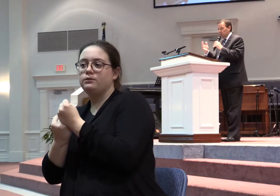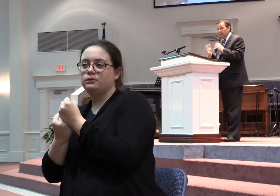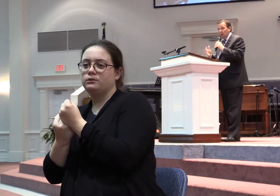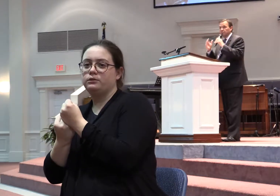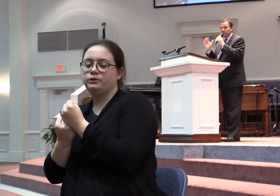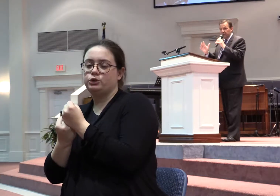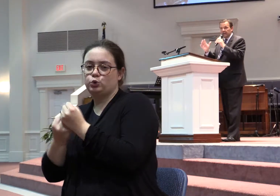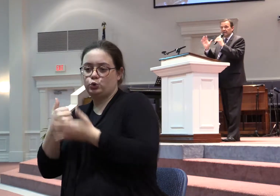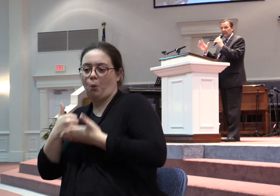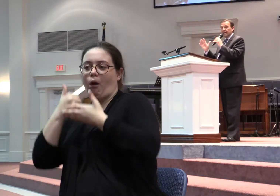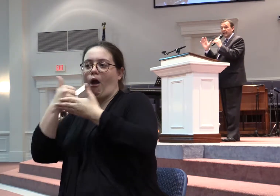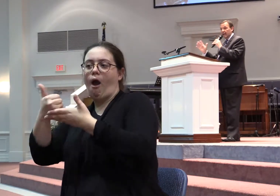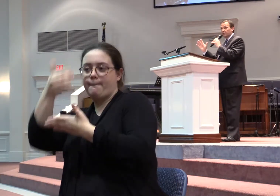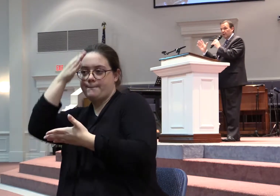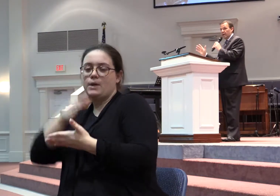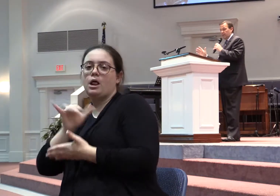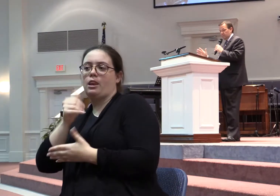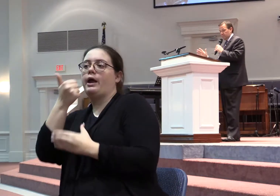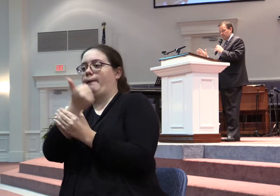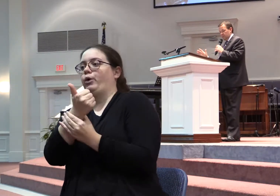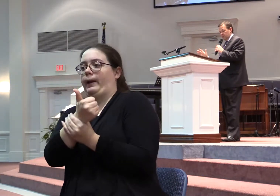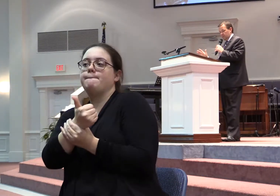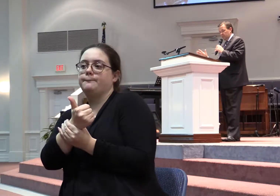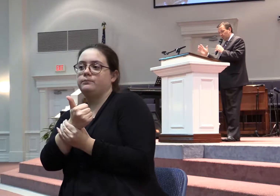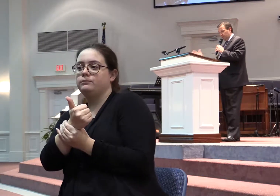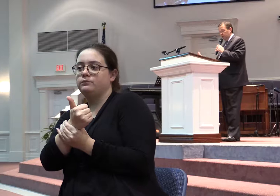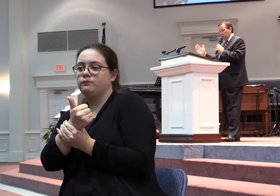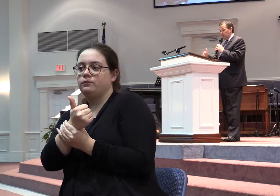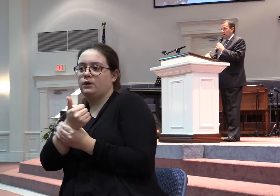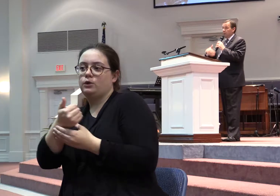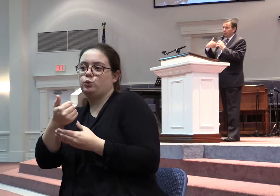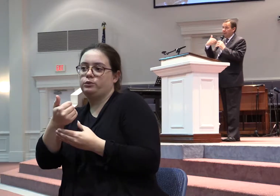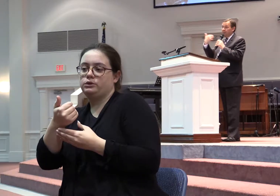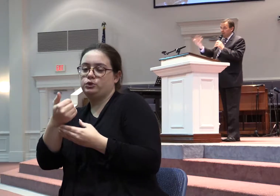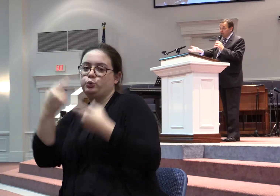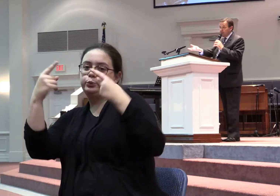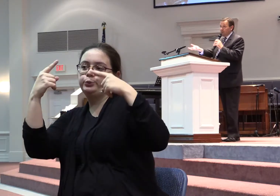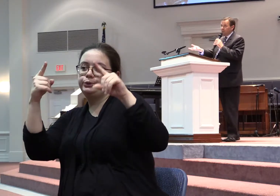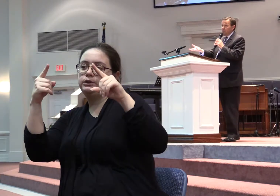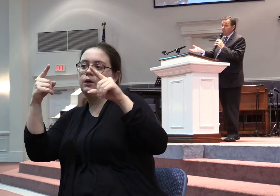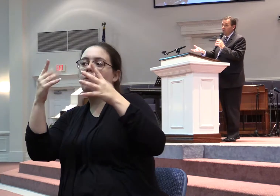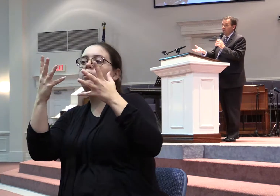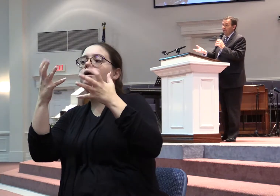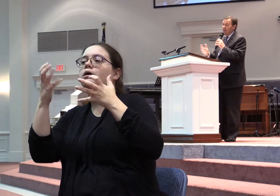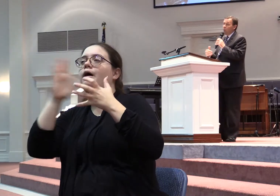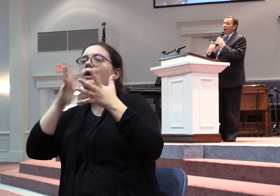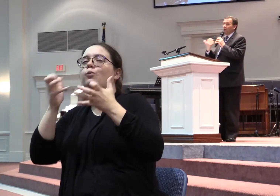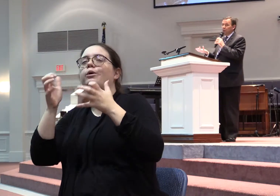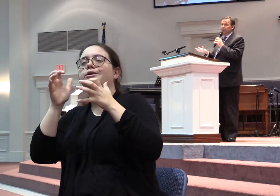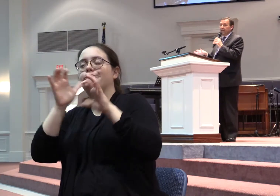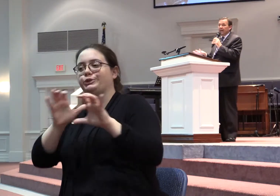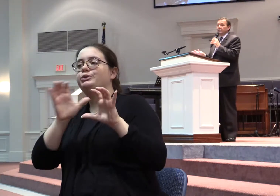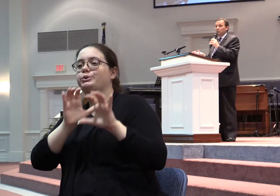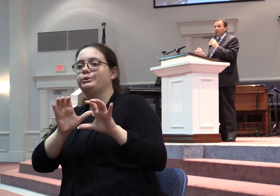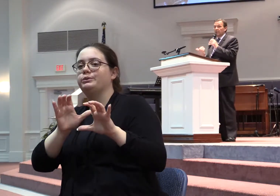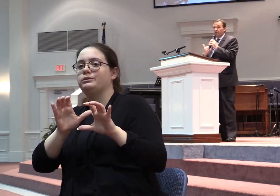to help men like Abraham fulfill what God would have them to fulfill, and while